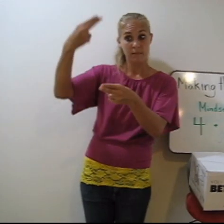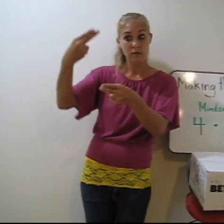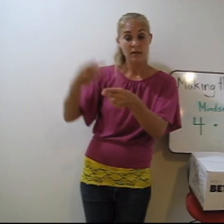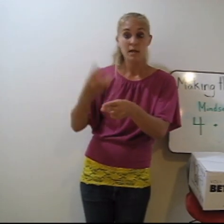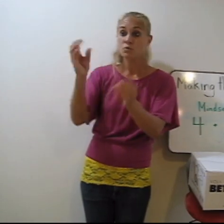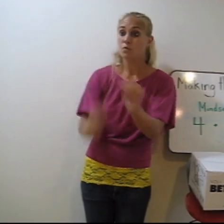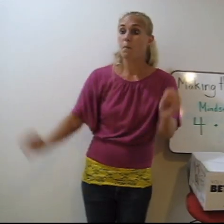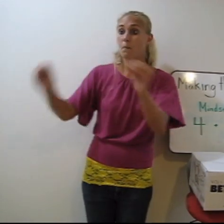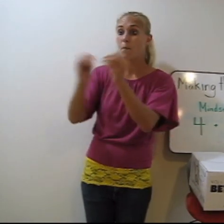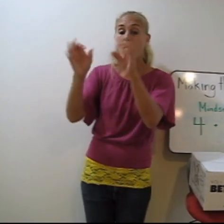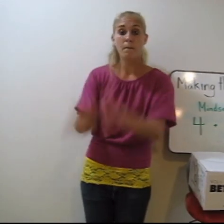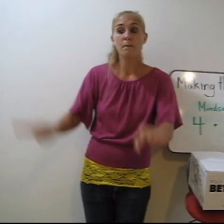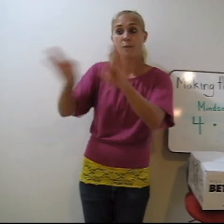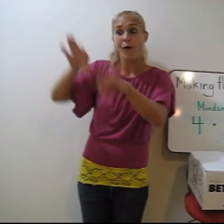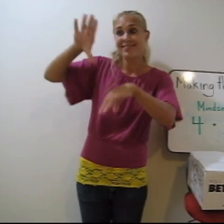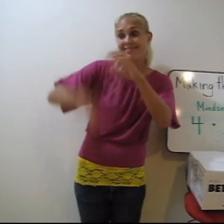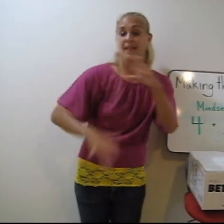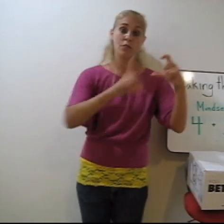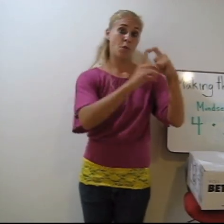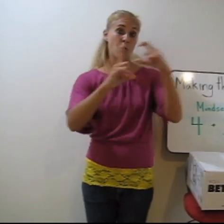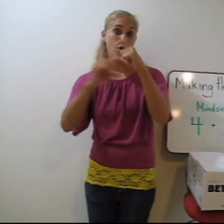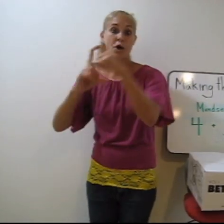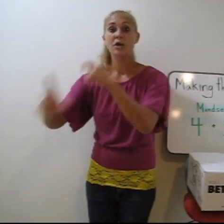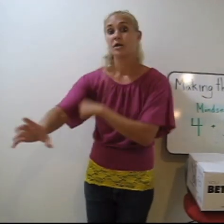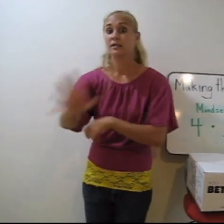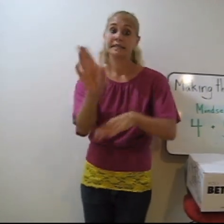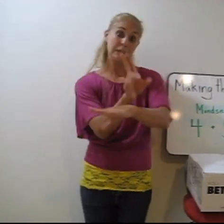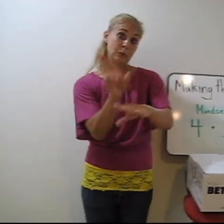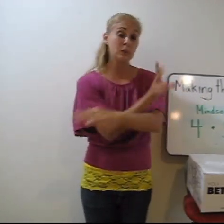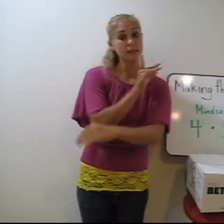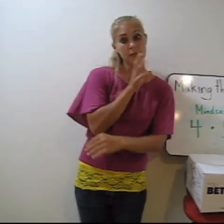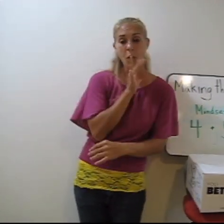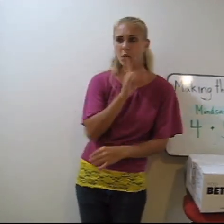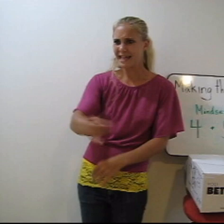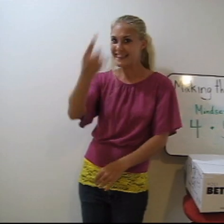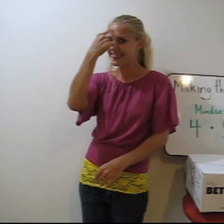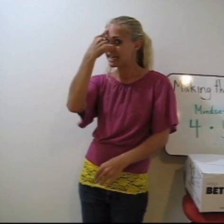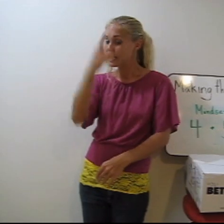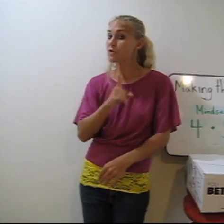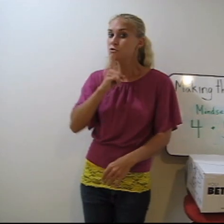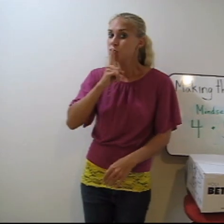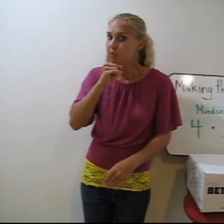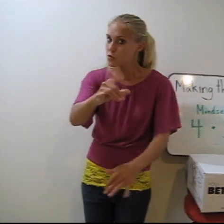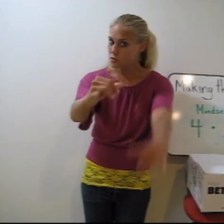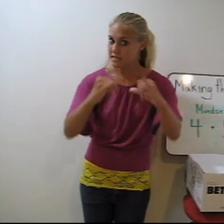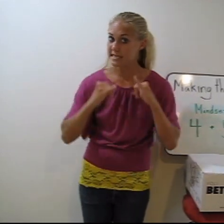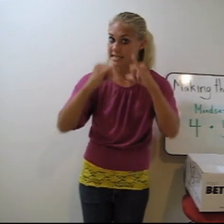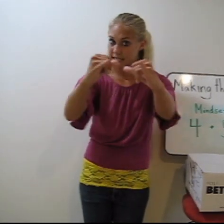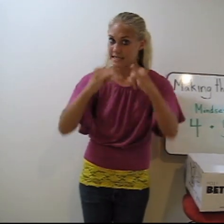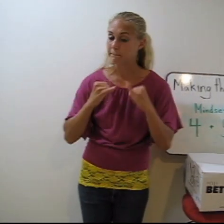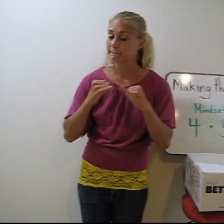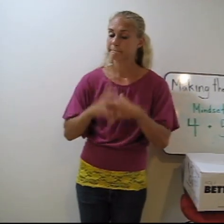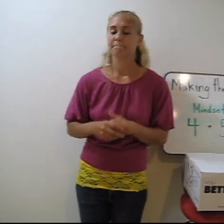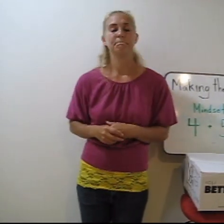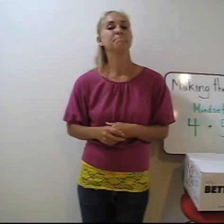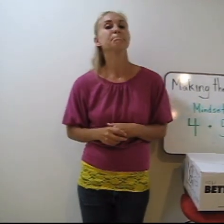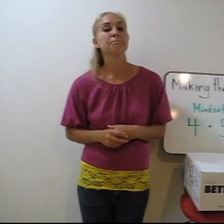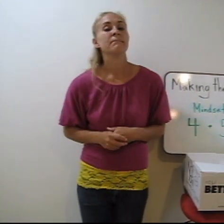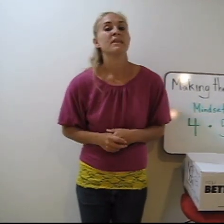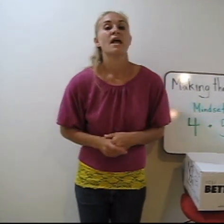important than the words he used. Just think about it. This is true for you as well. There are people in my life that if